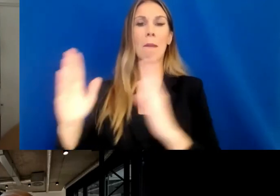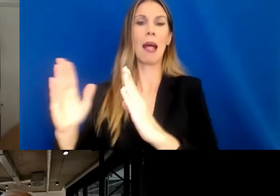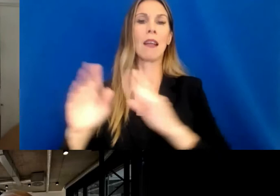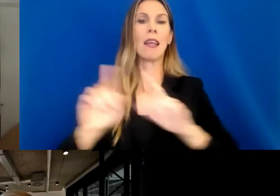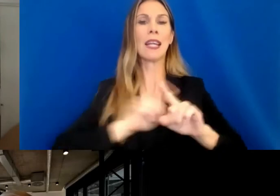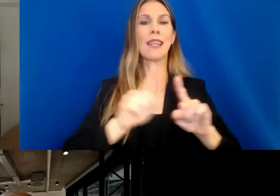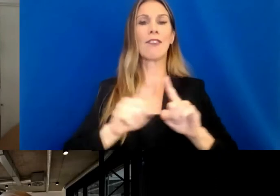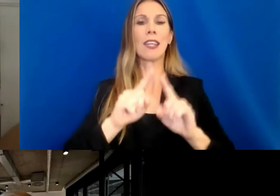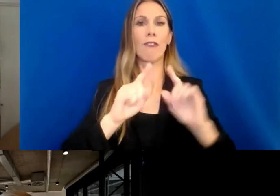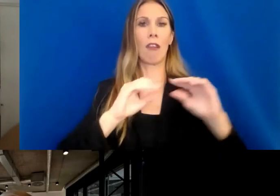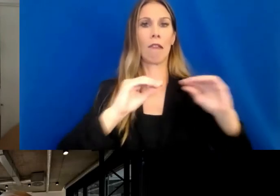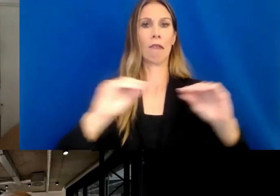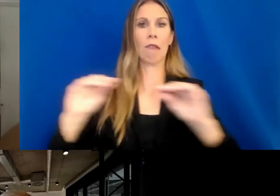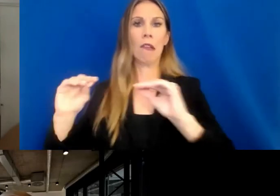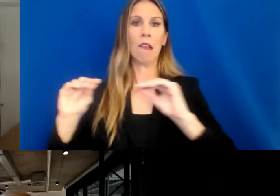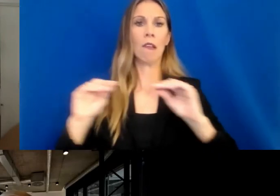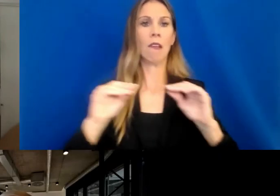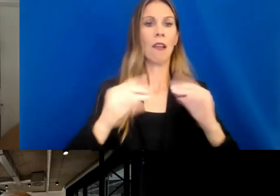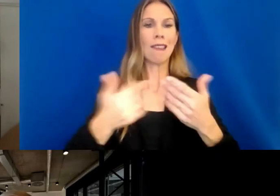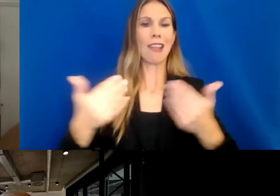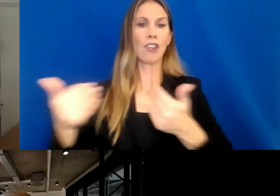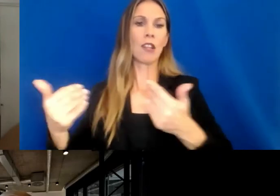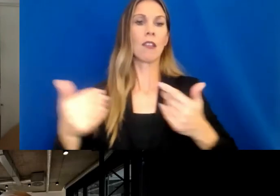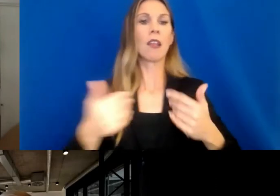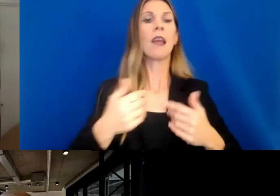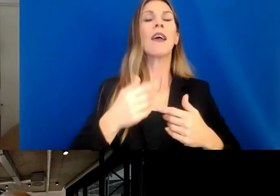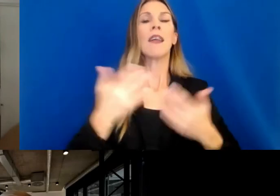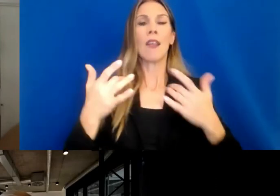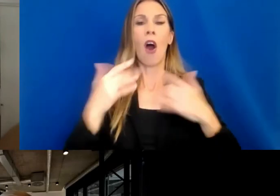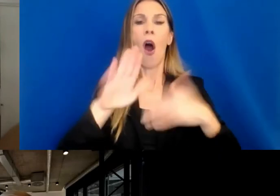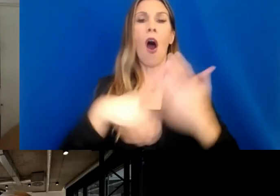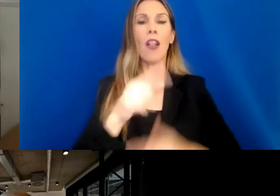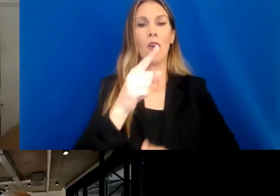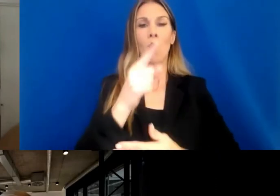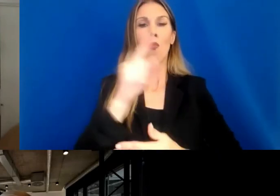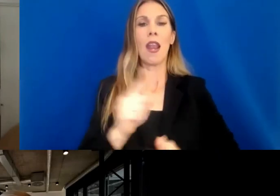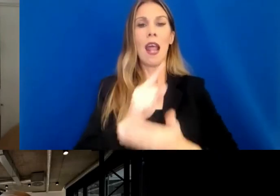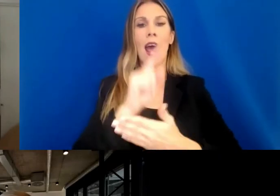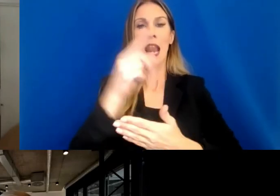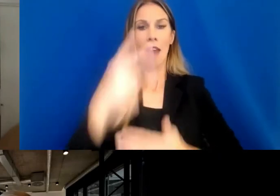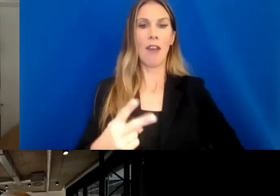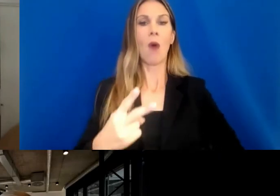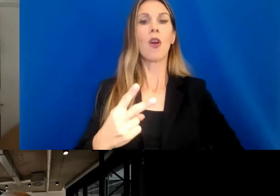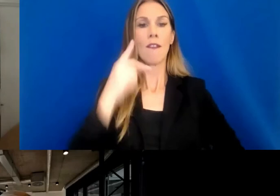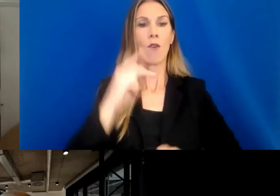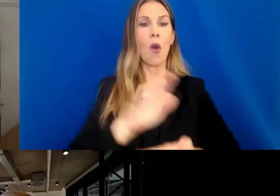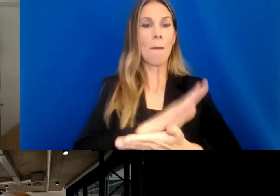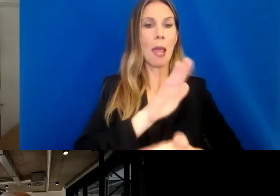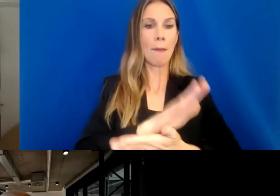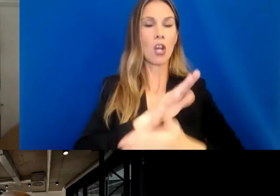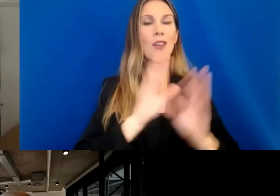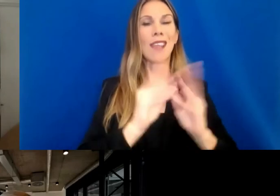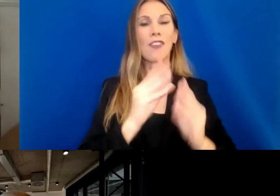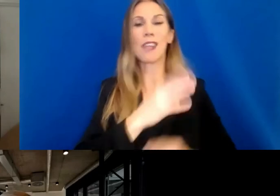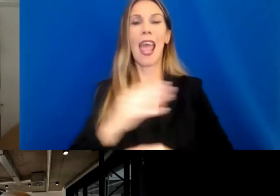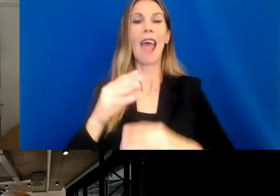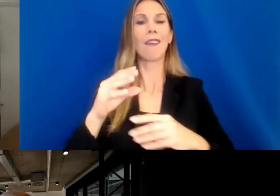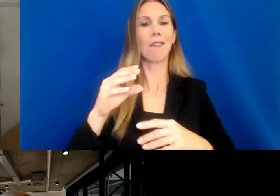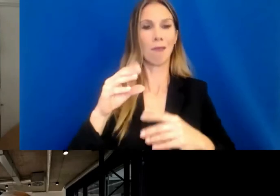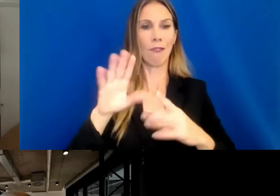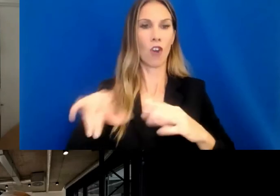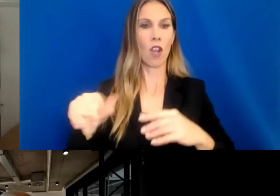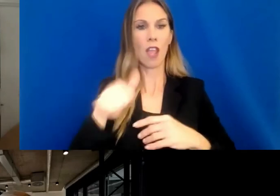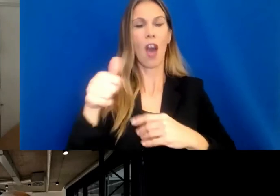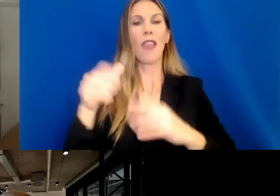sessions are an hour and a half blocks for papers, paper sessions and symposia.